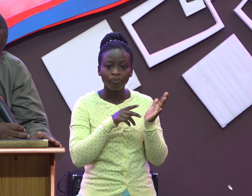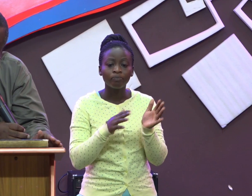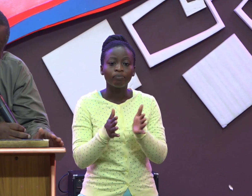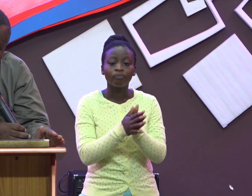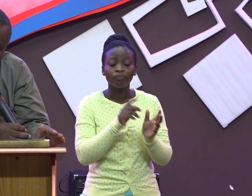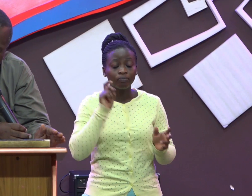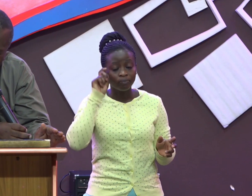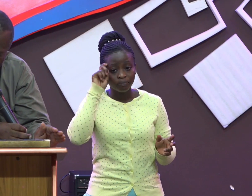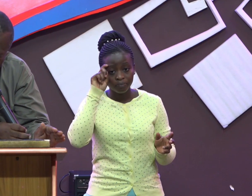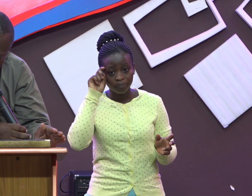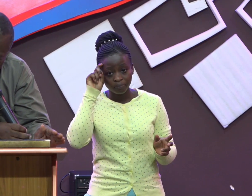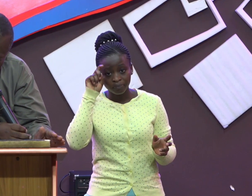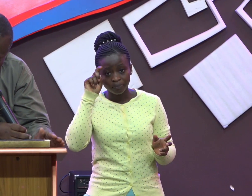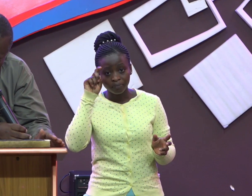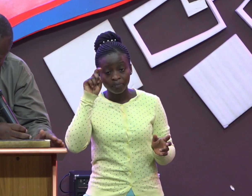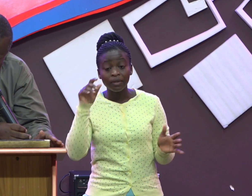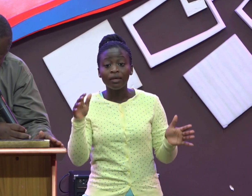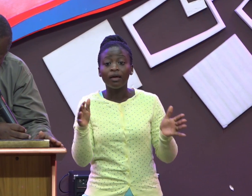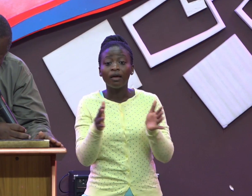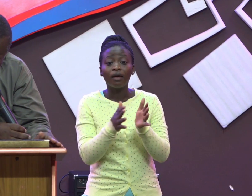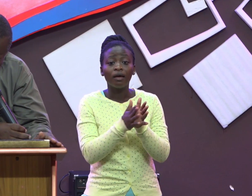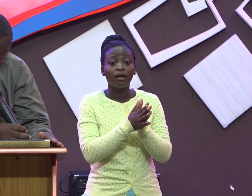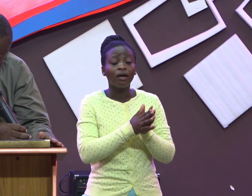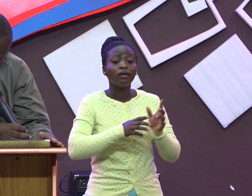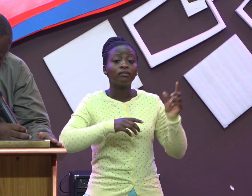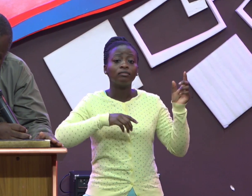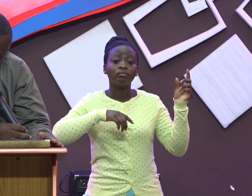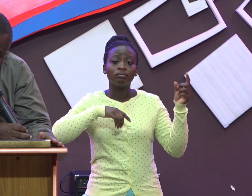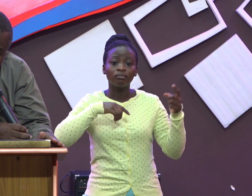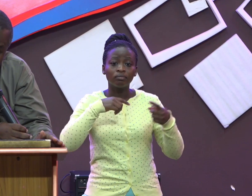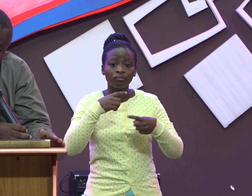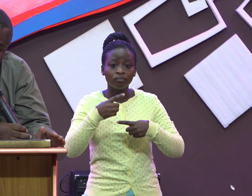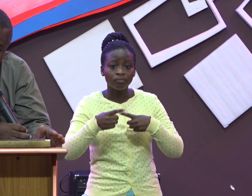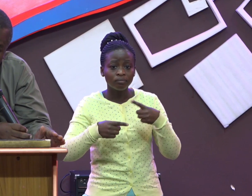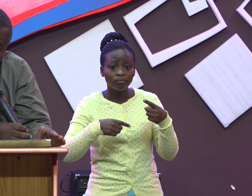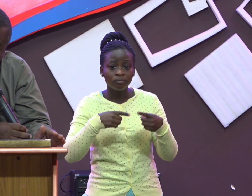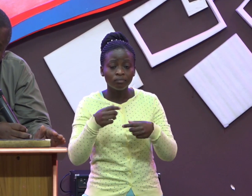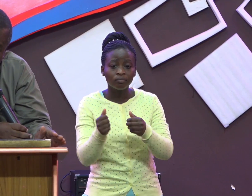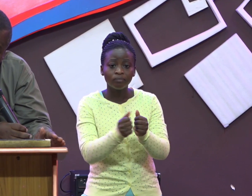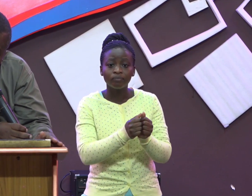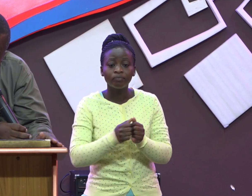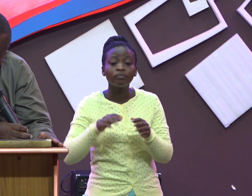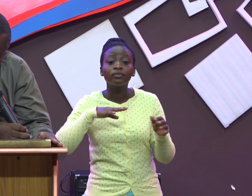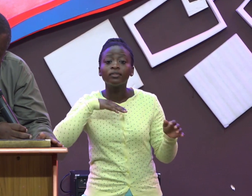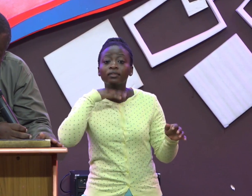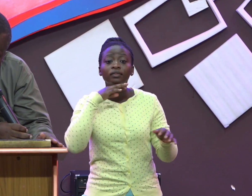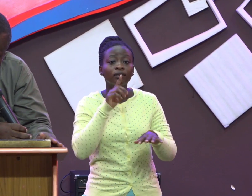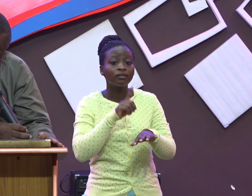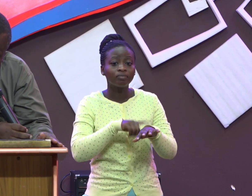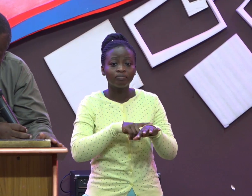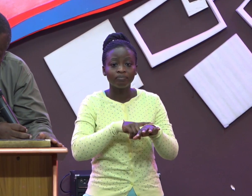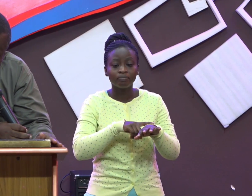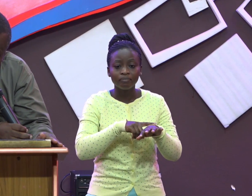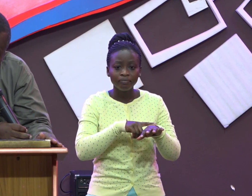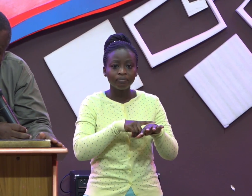meditate upon it. And you get enough time. You will be like a phone